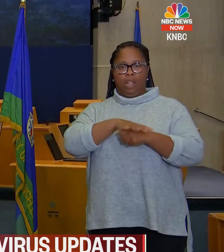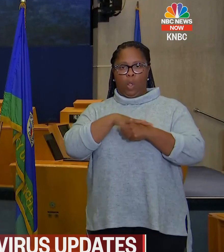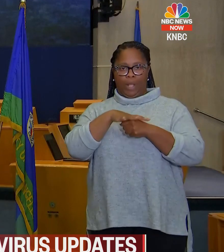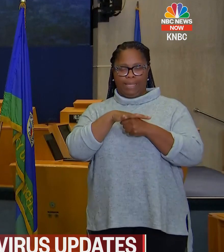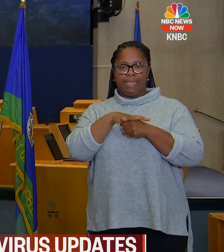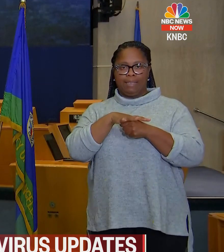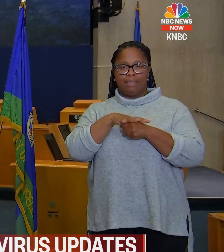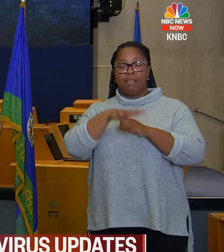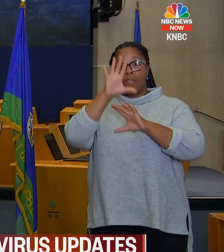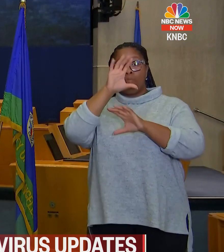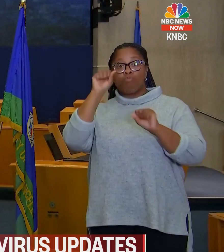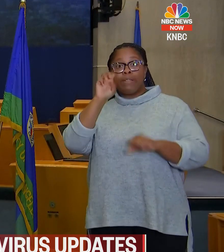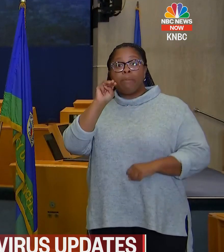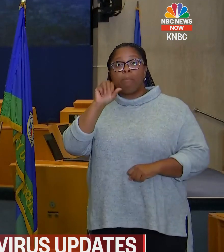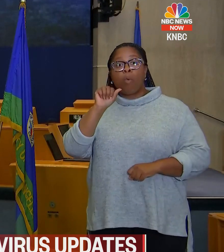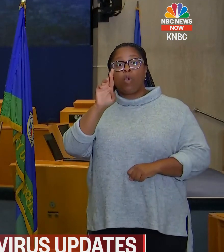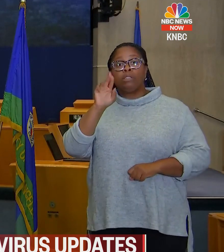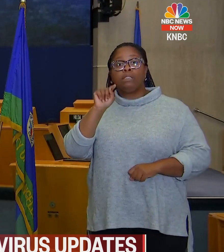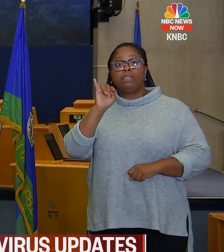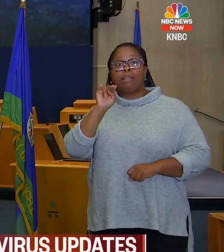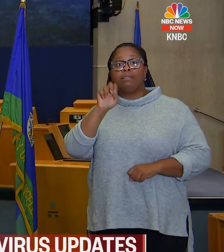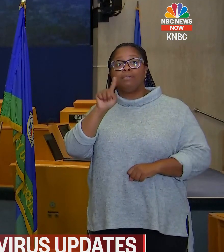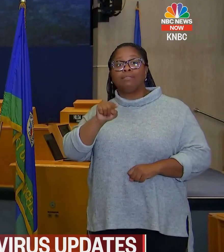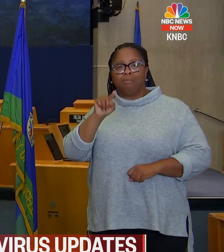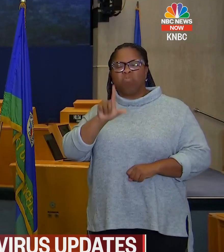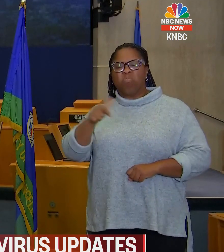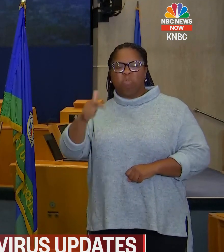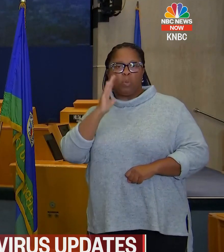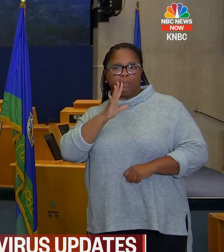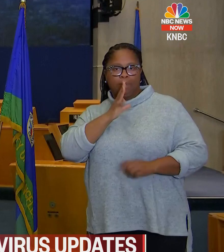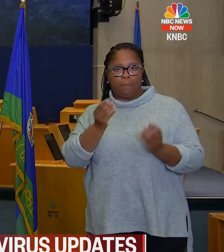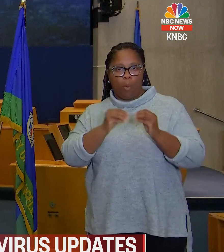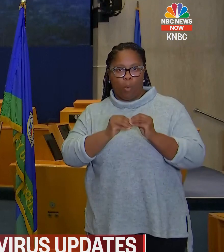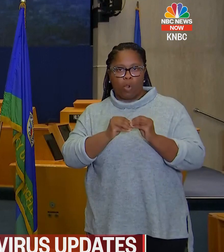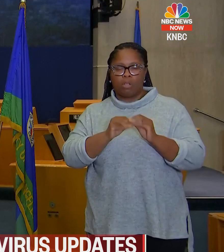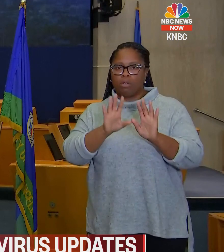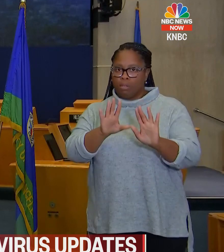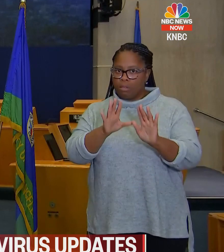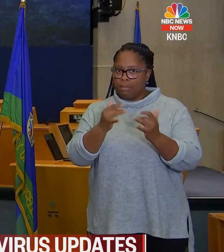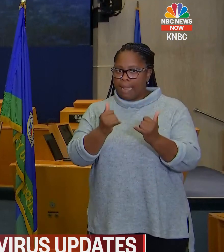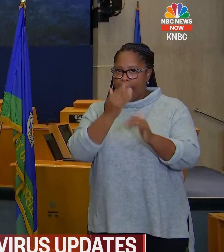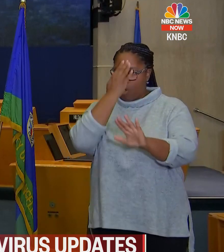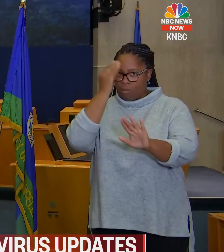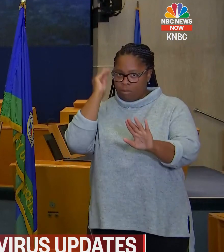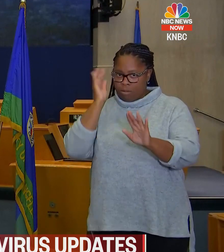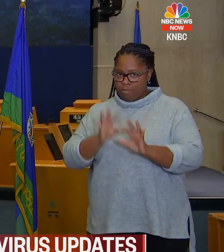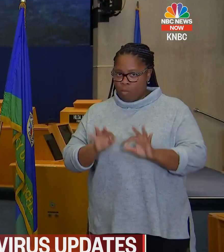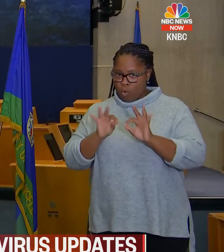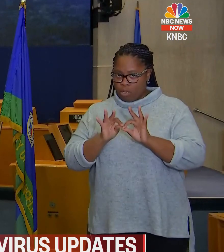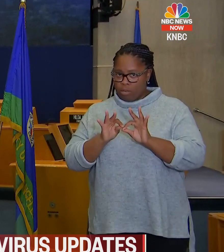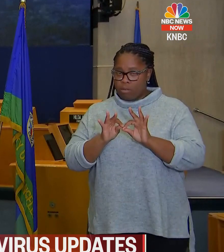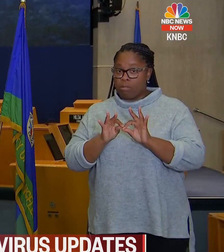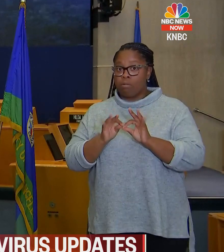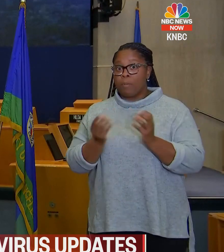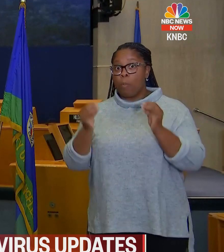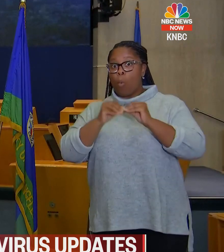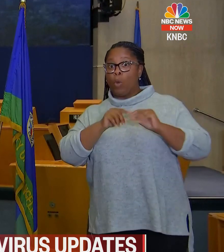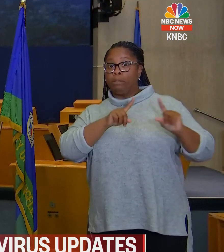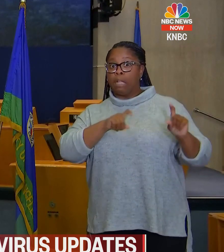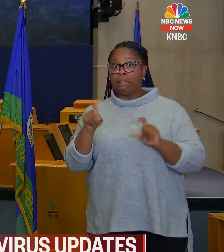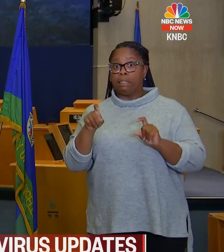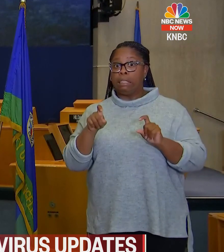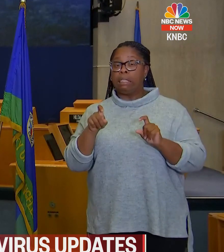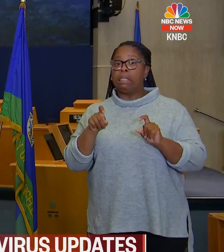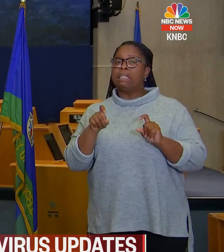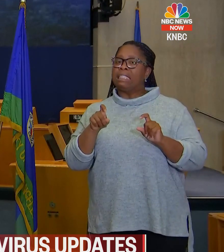President Martinez will speak more on that. Now, please bear in mind, with increased testing will most